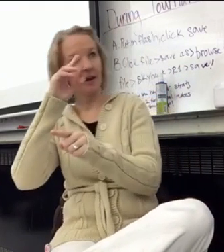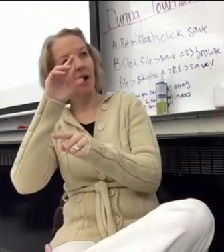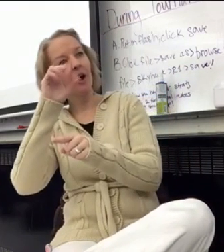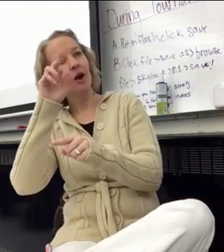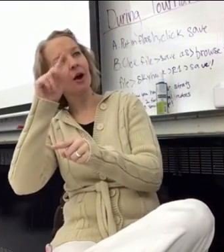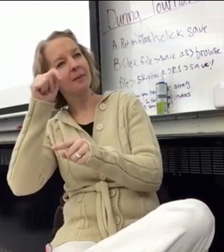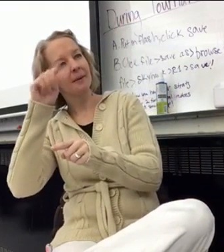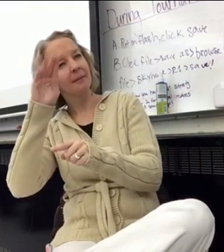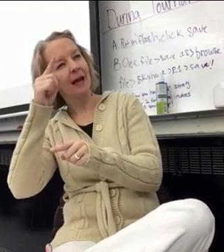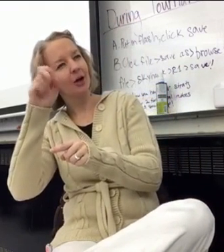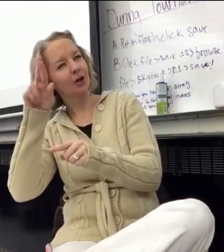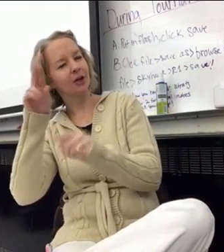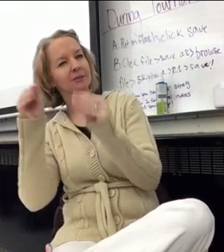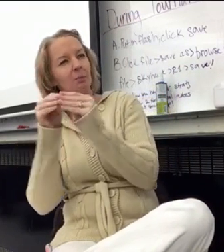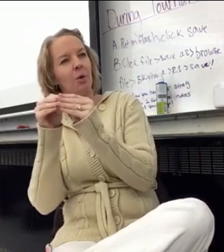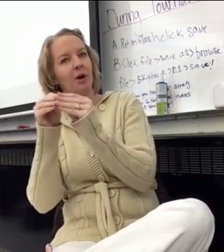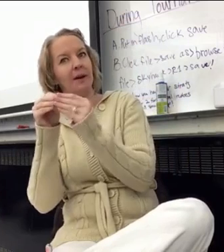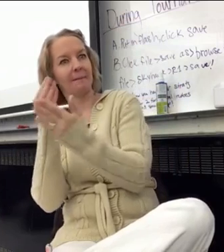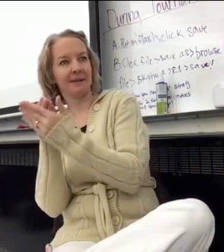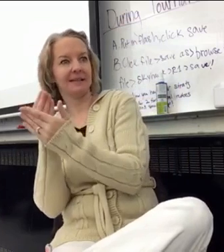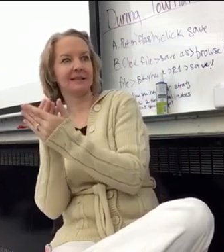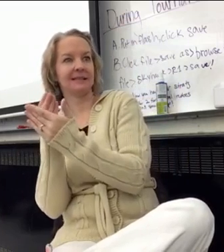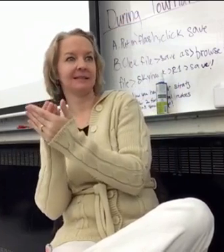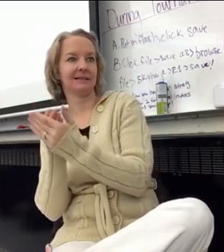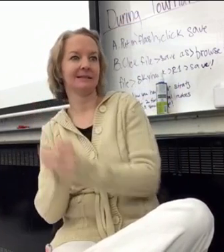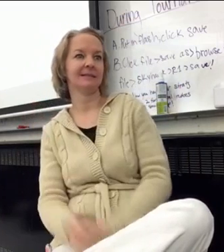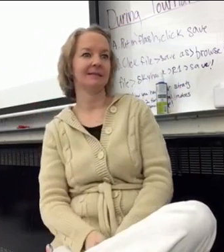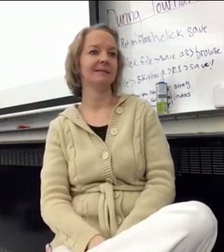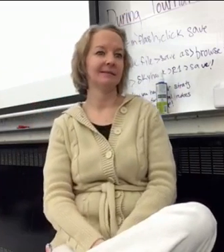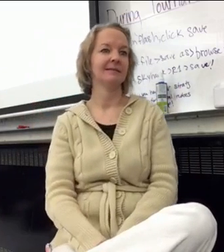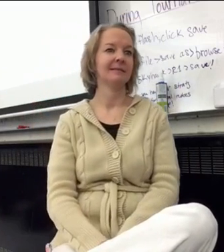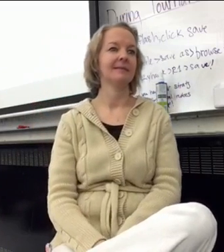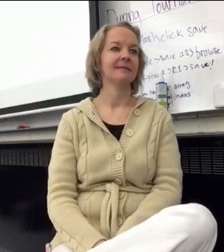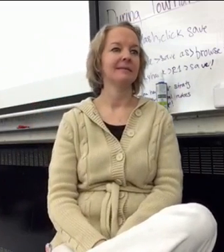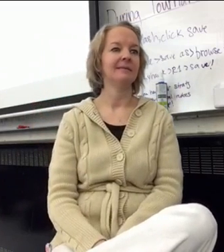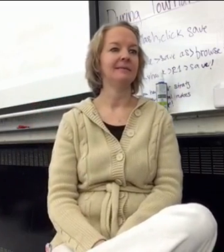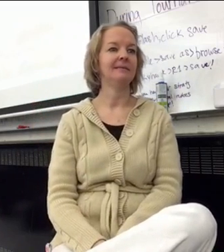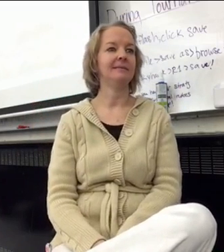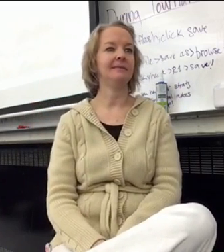going to be more specific, especially towards money.